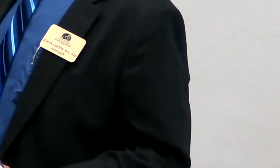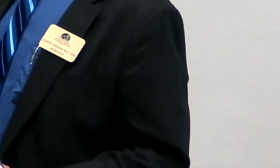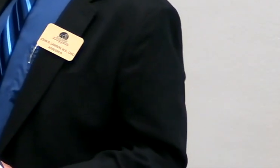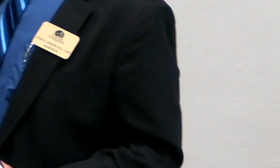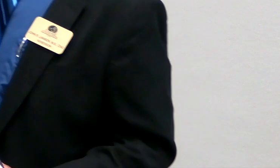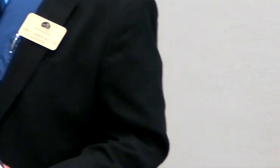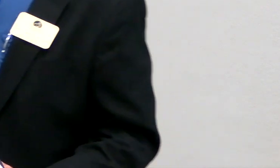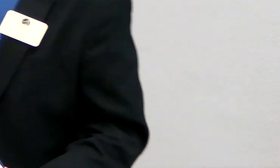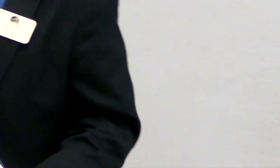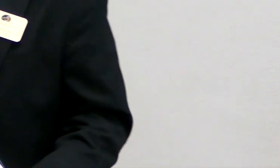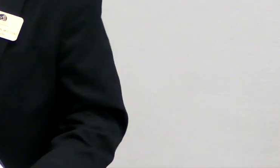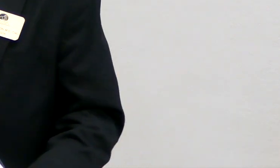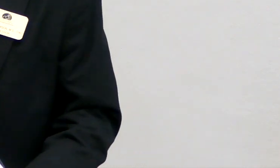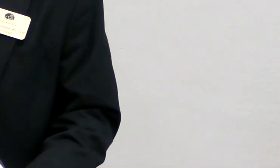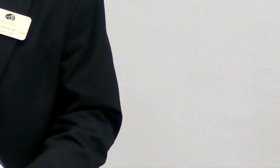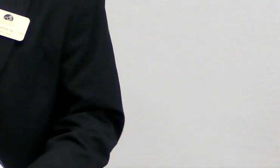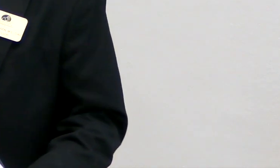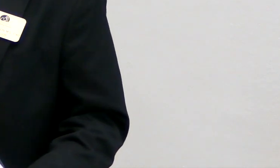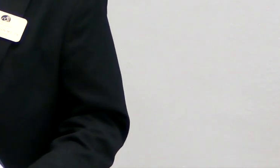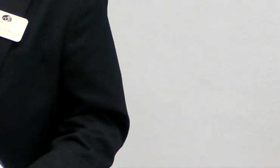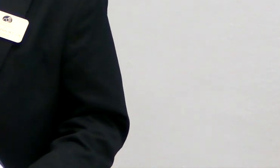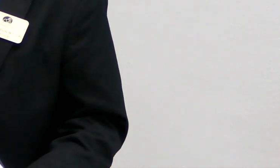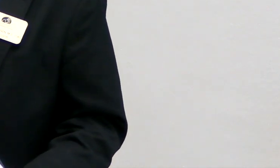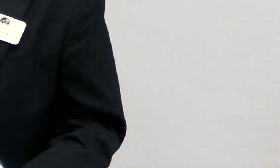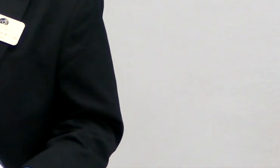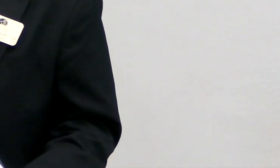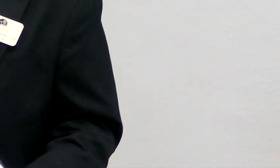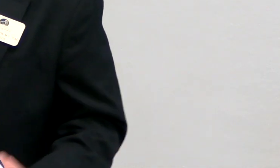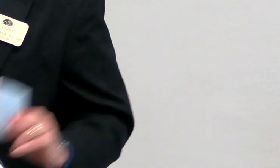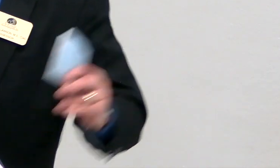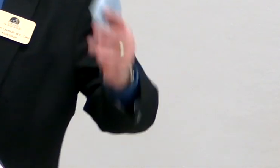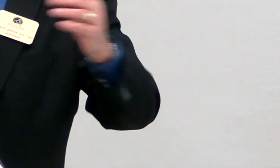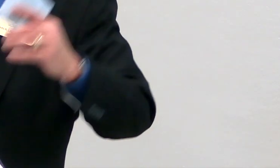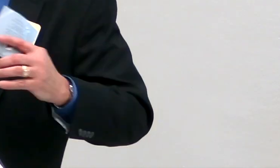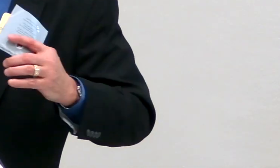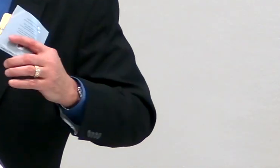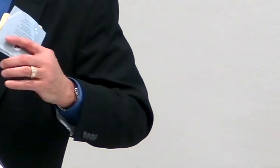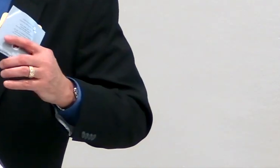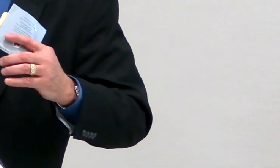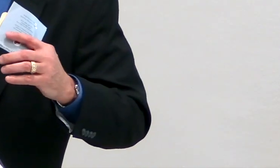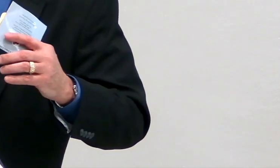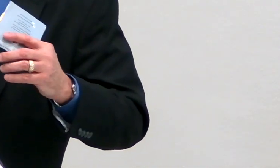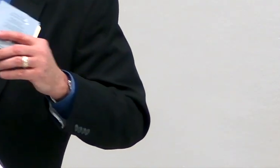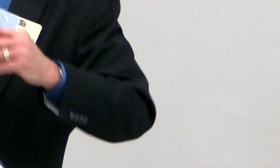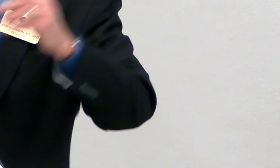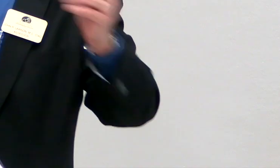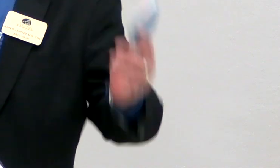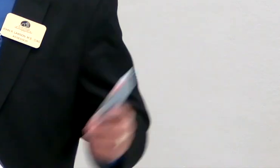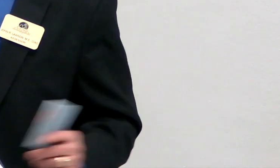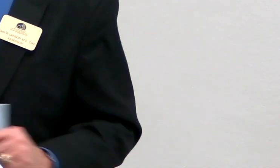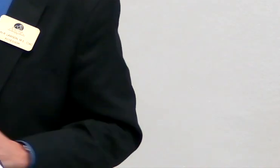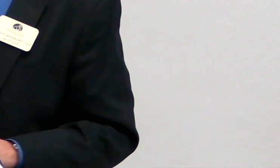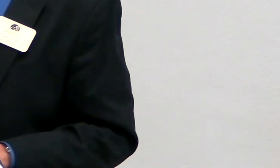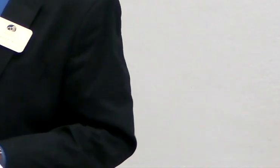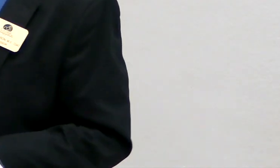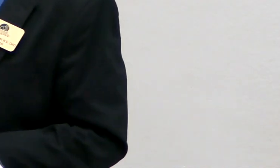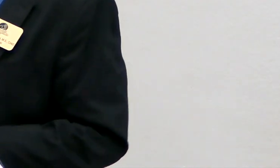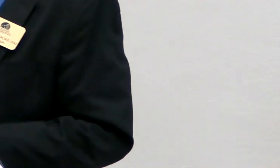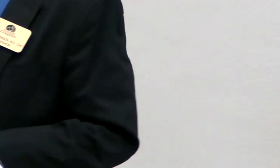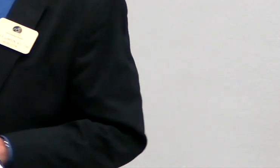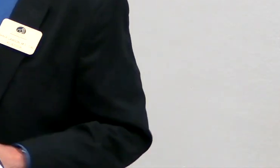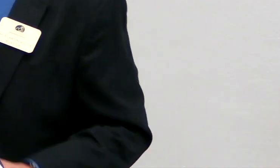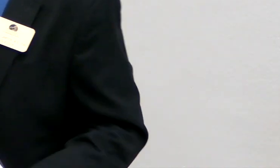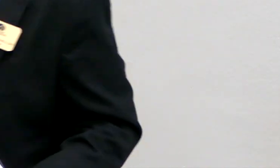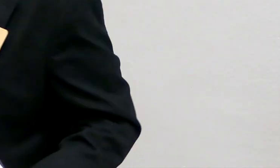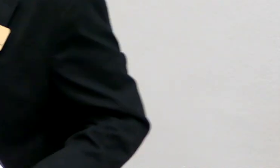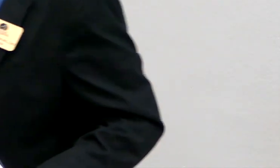introduce Kevin Morrison. He is our Cook County Commissioner for our district here, which has a heck of a lot more towns than I just